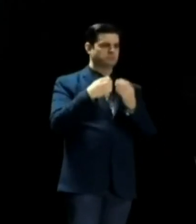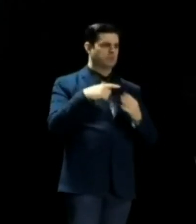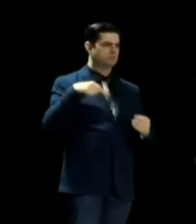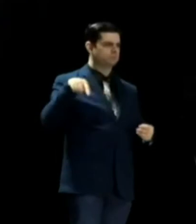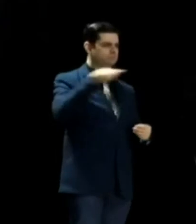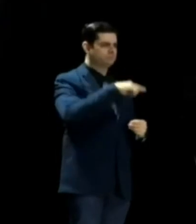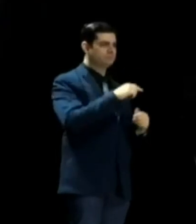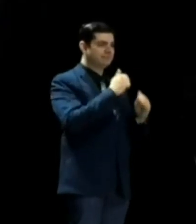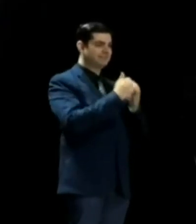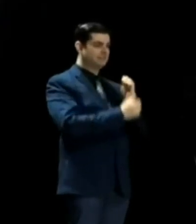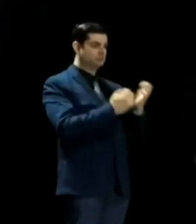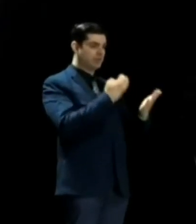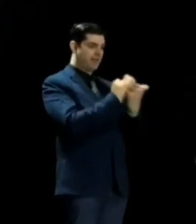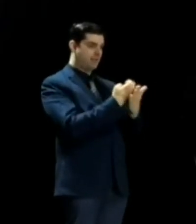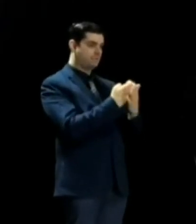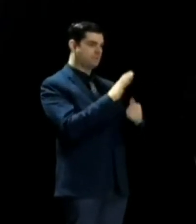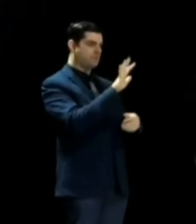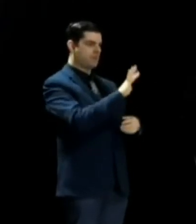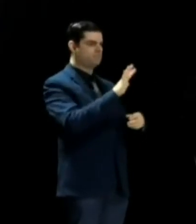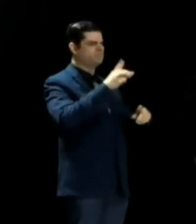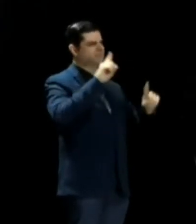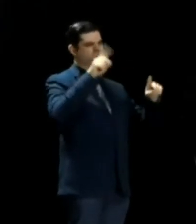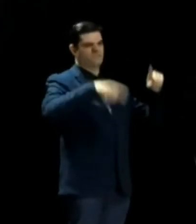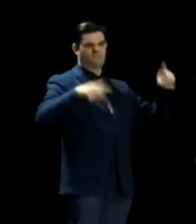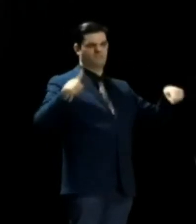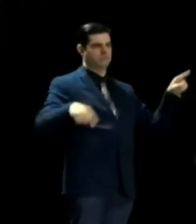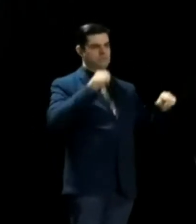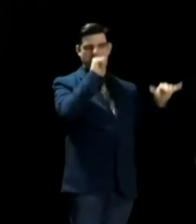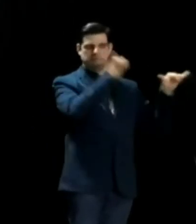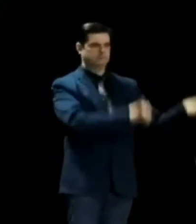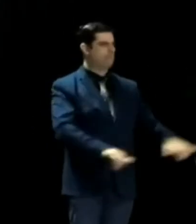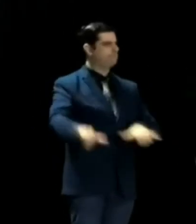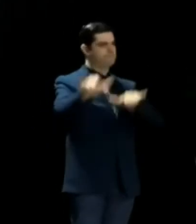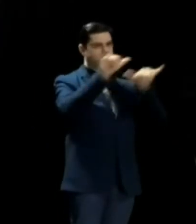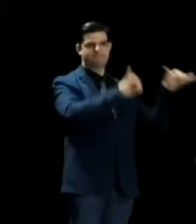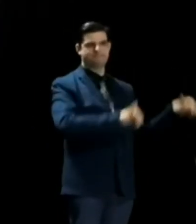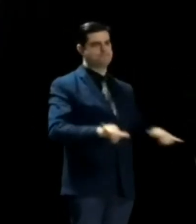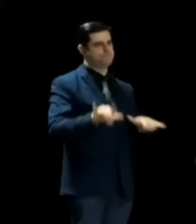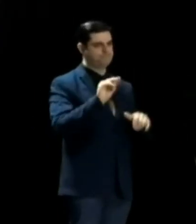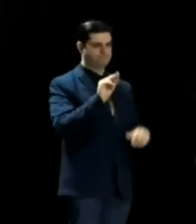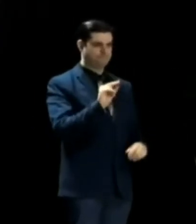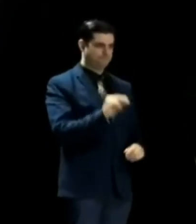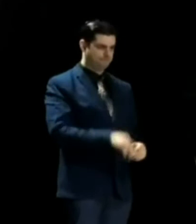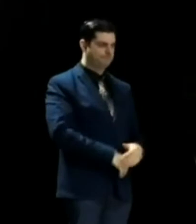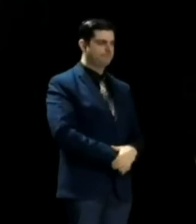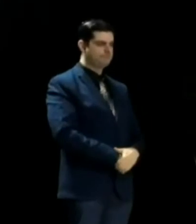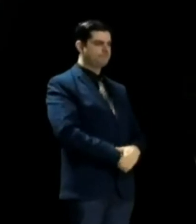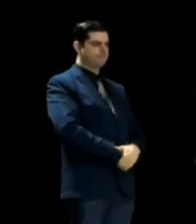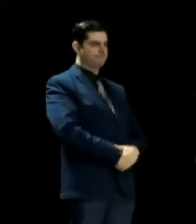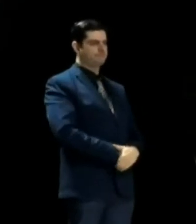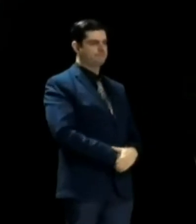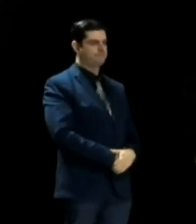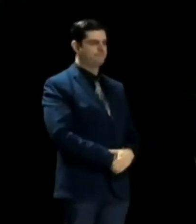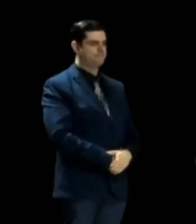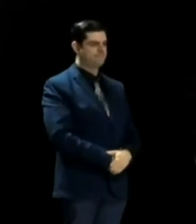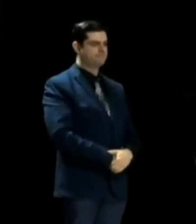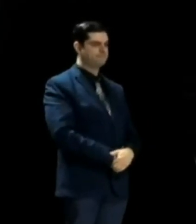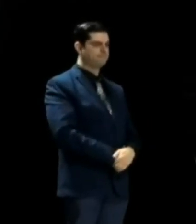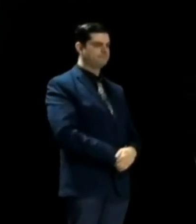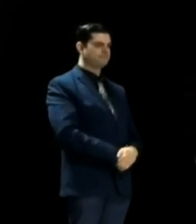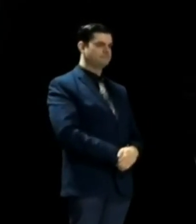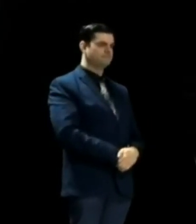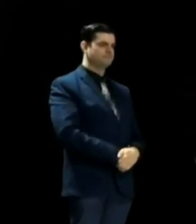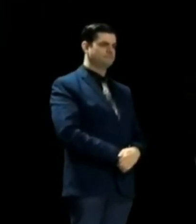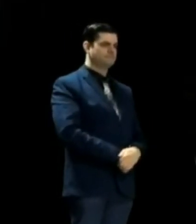a regional approach. When we're talking about a regional economic restart, it's very consistent with what the state has